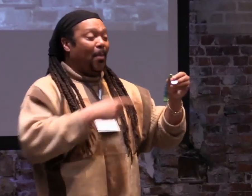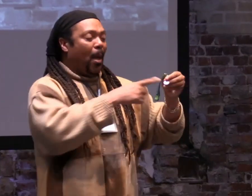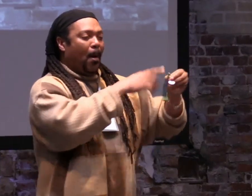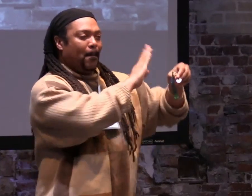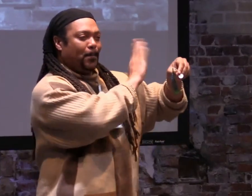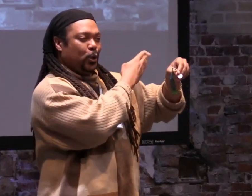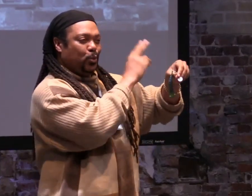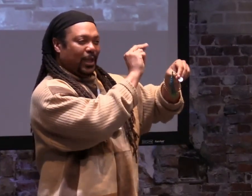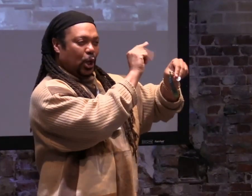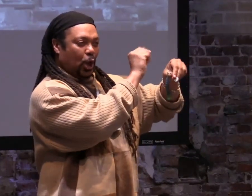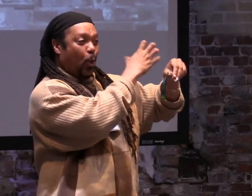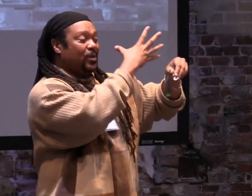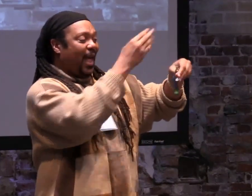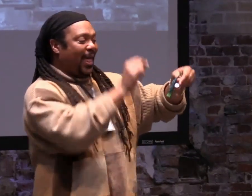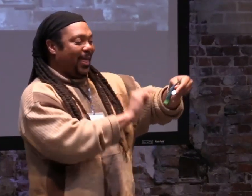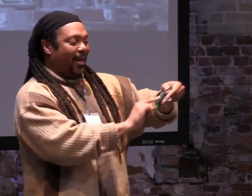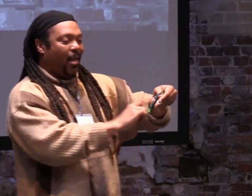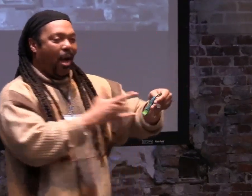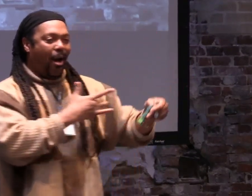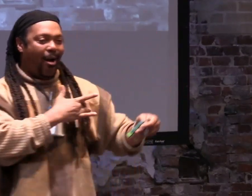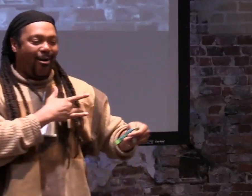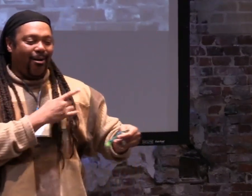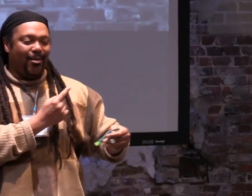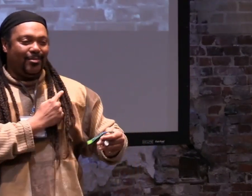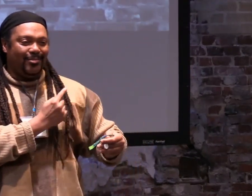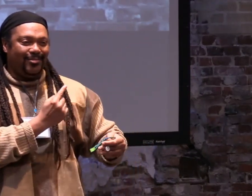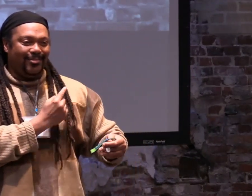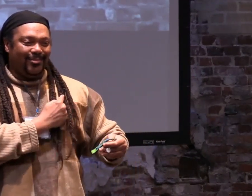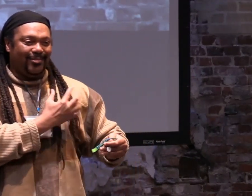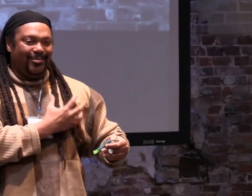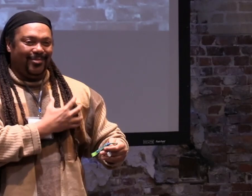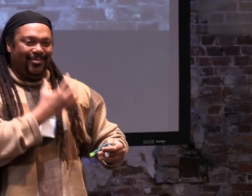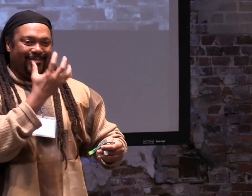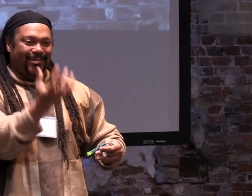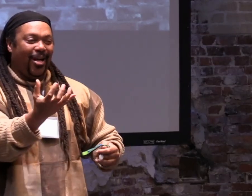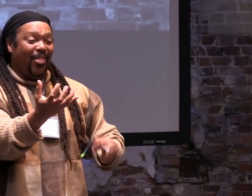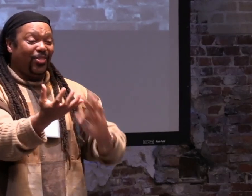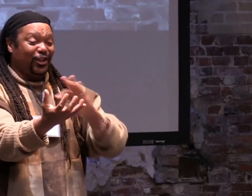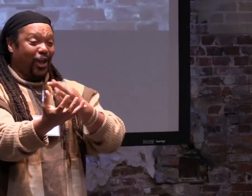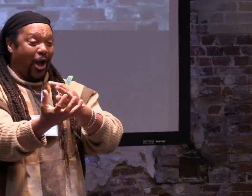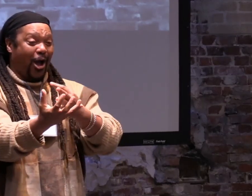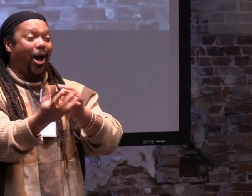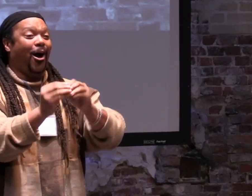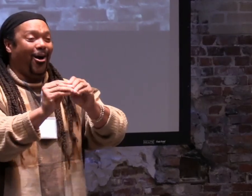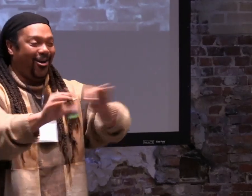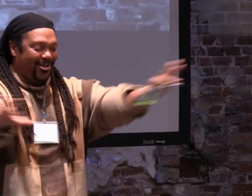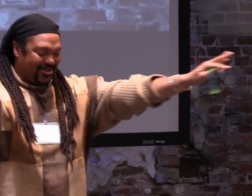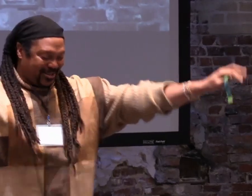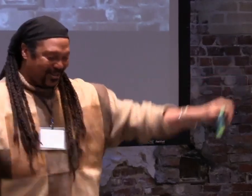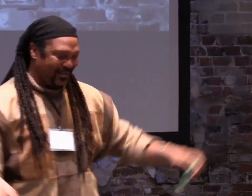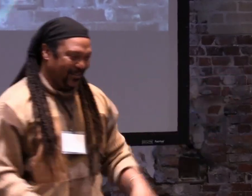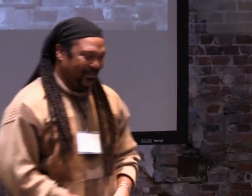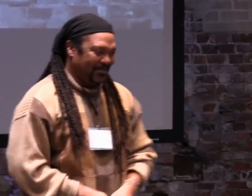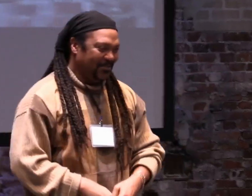And this here represents who I am, and there's a figure of a heart there, and a musical